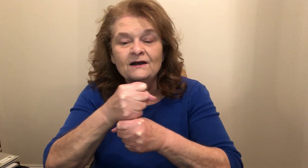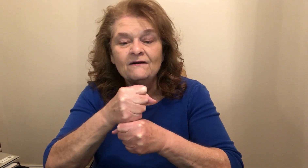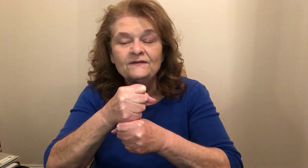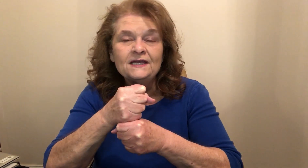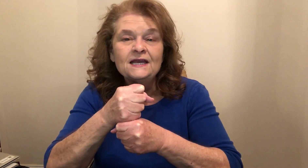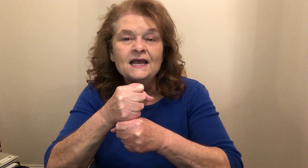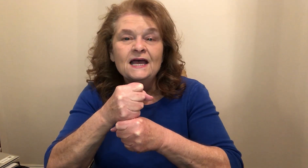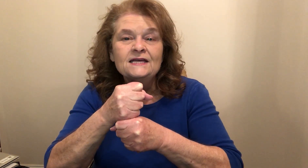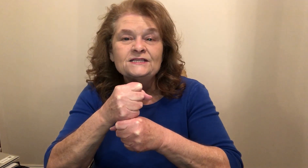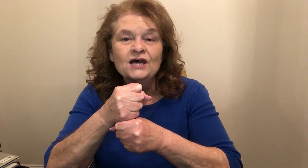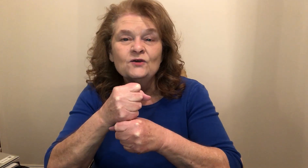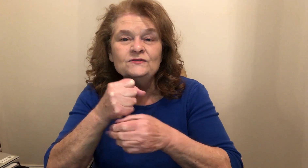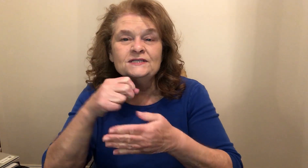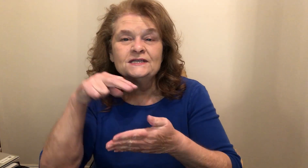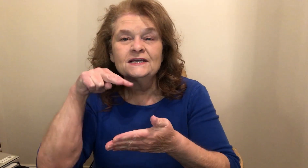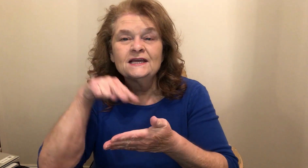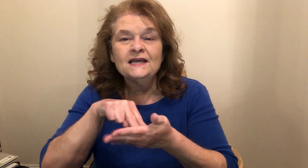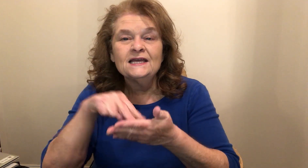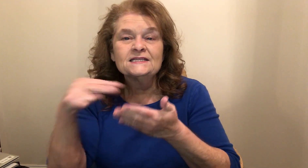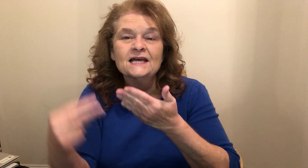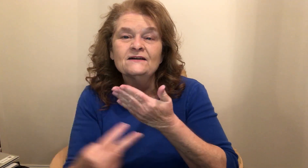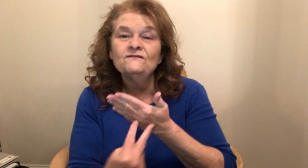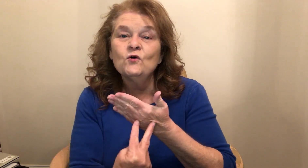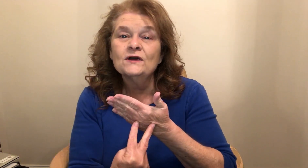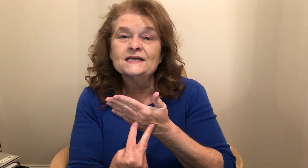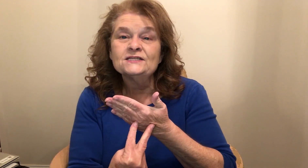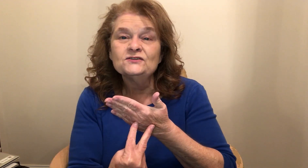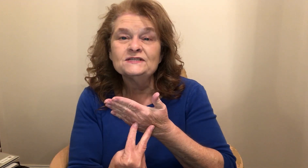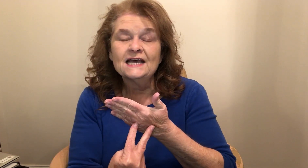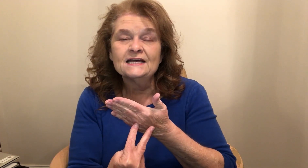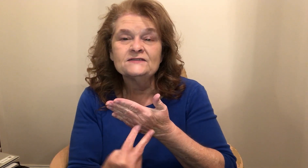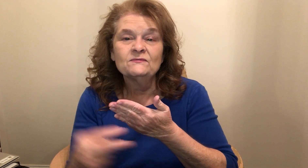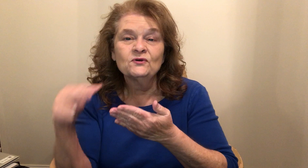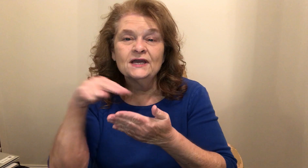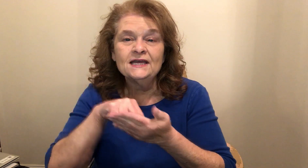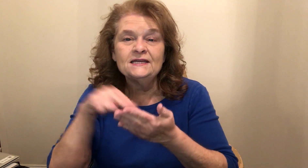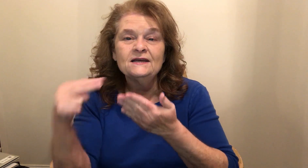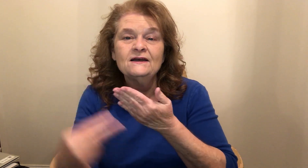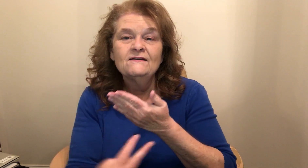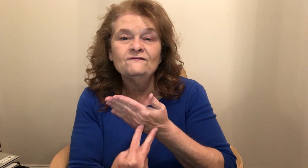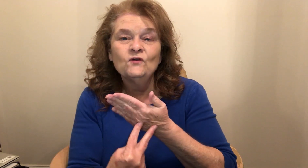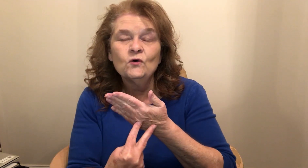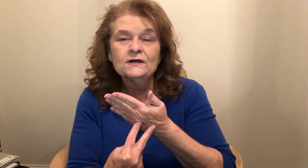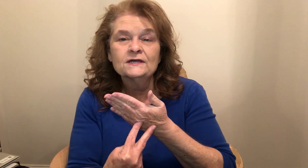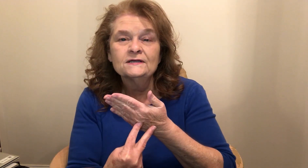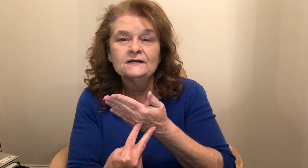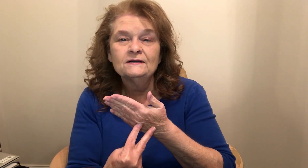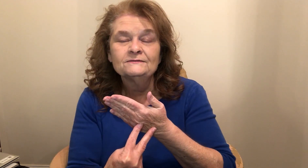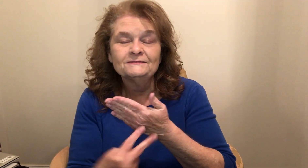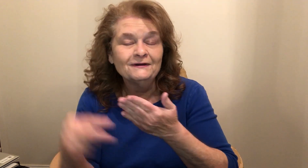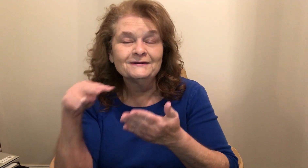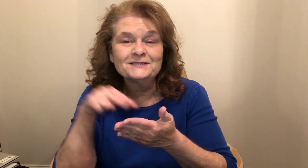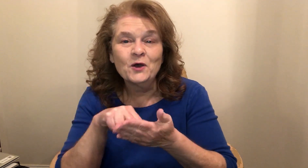Coffee. Toast, it's like a fork and two sides of a bread. Fork, or